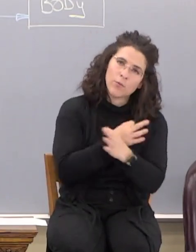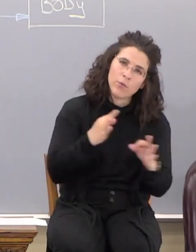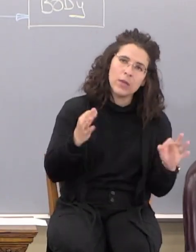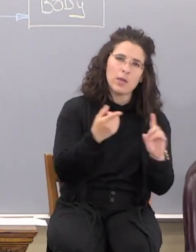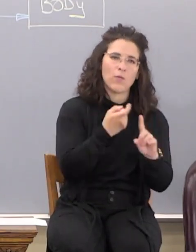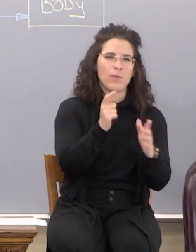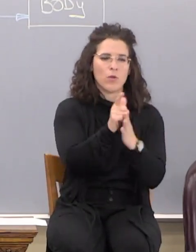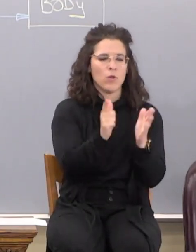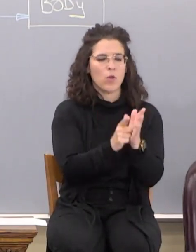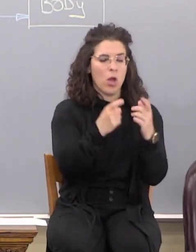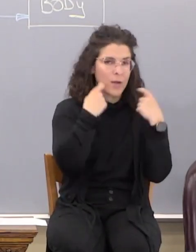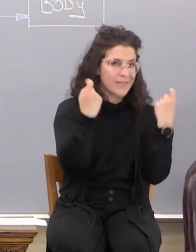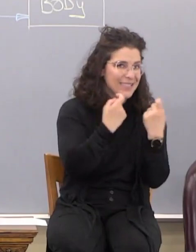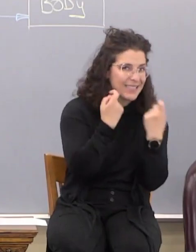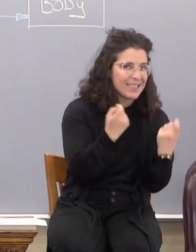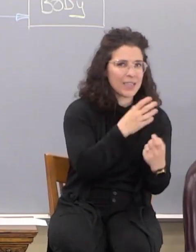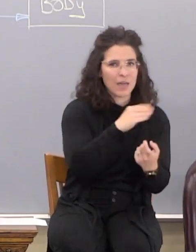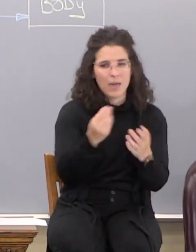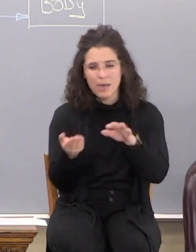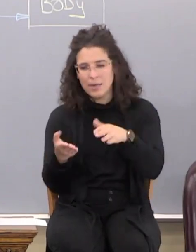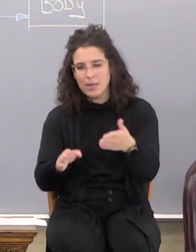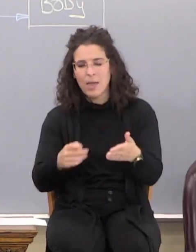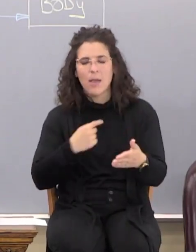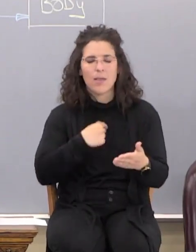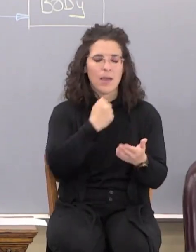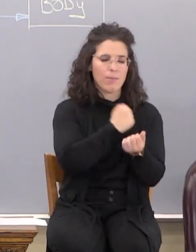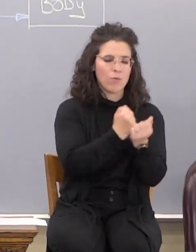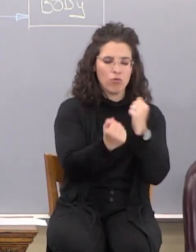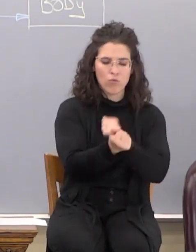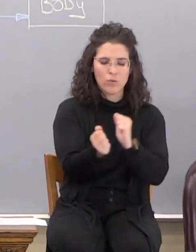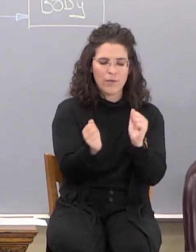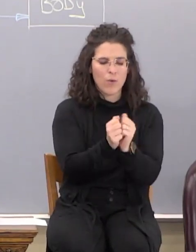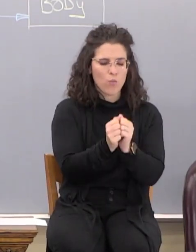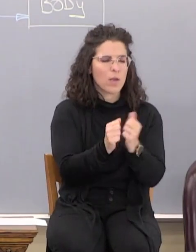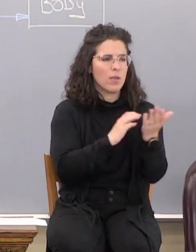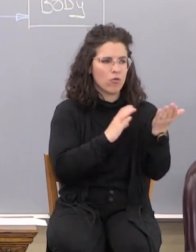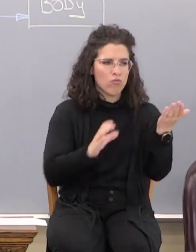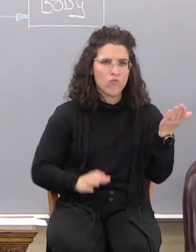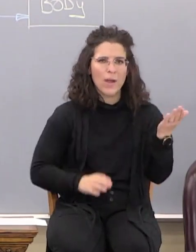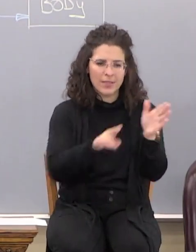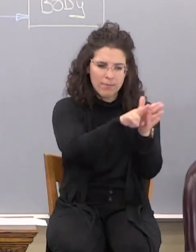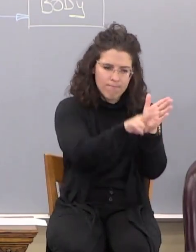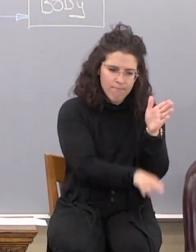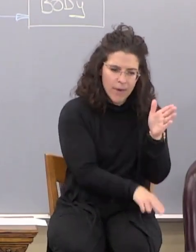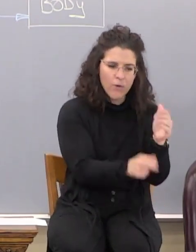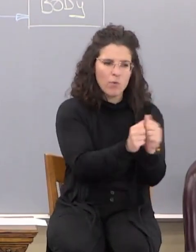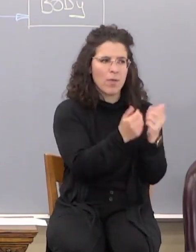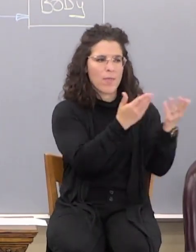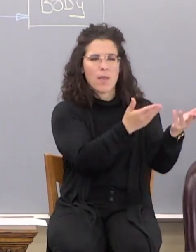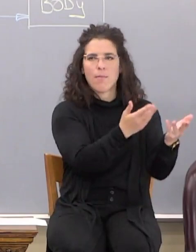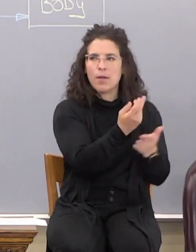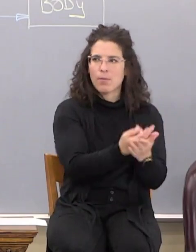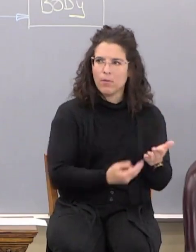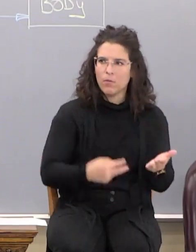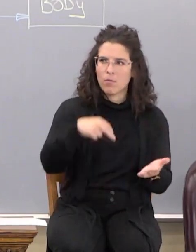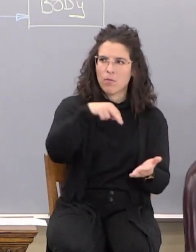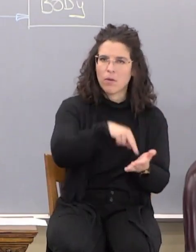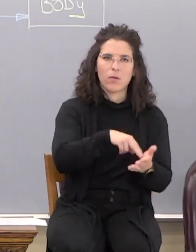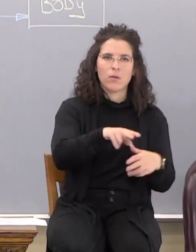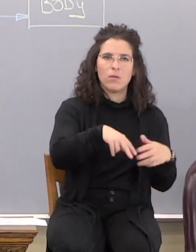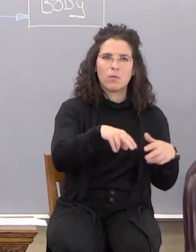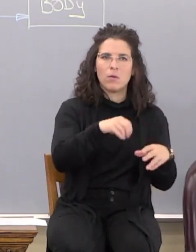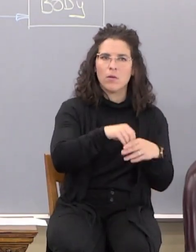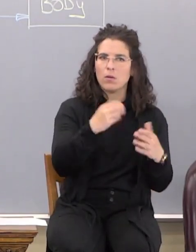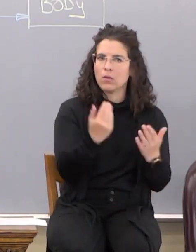death. I've crucified with Christ. I've been buried with him. I've been raised to walk in newness of